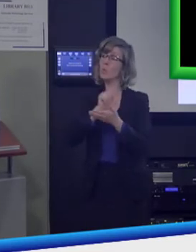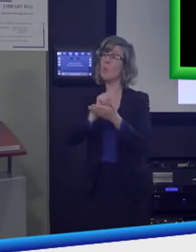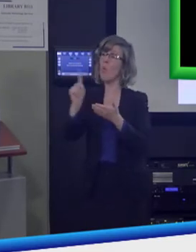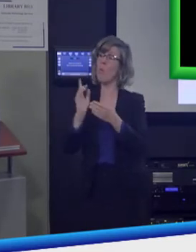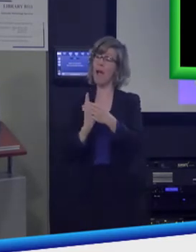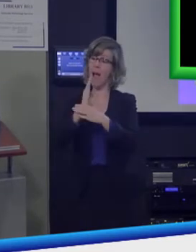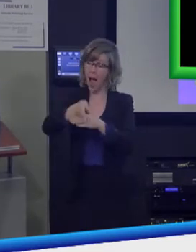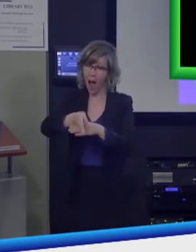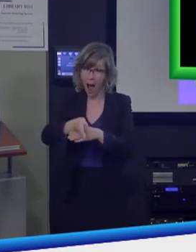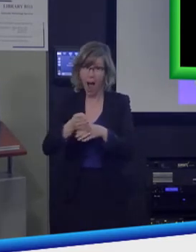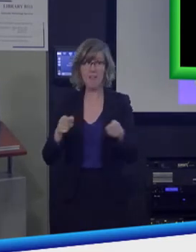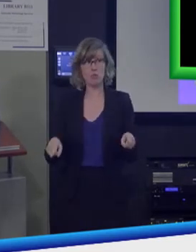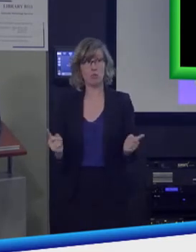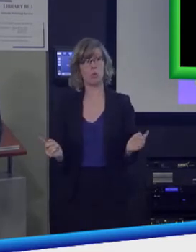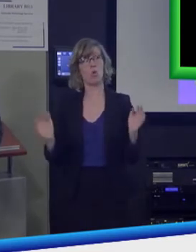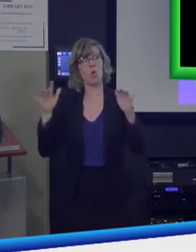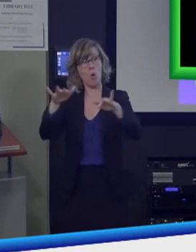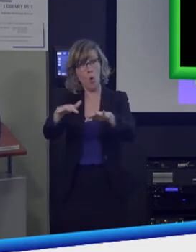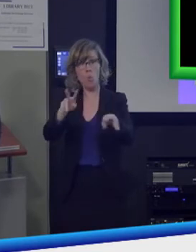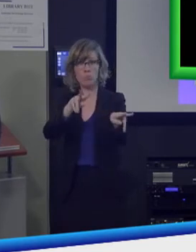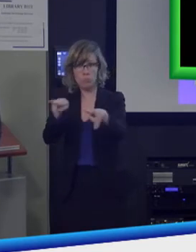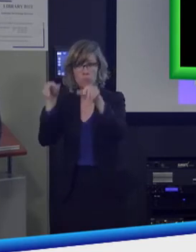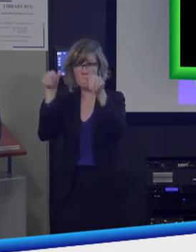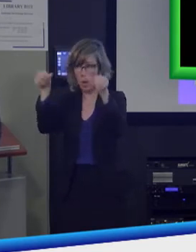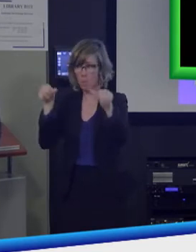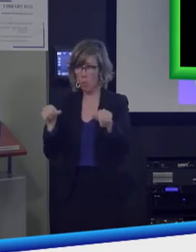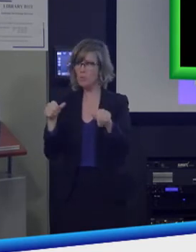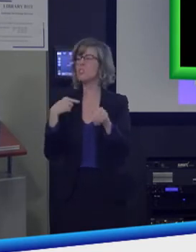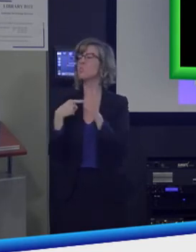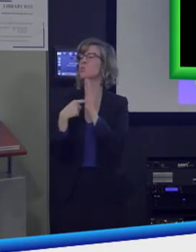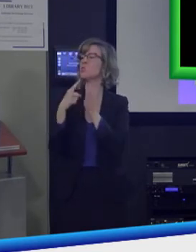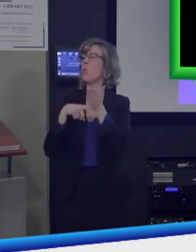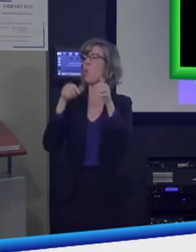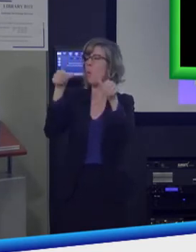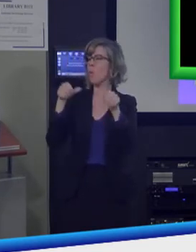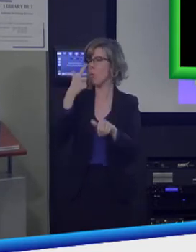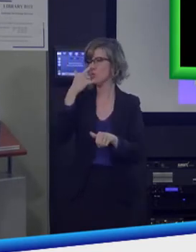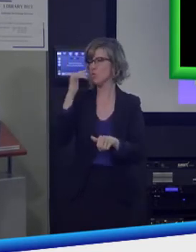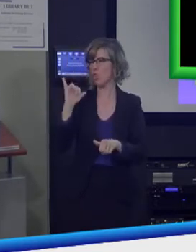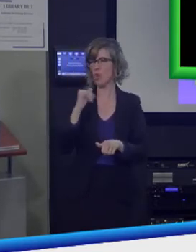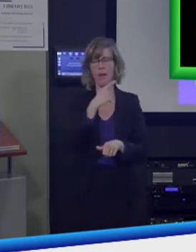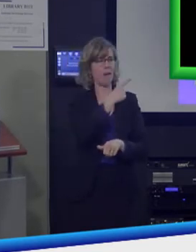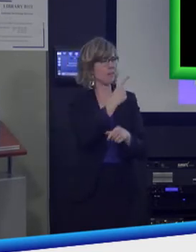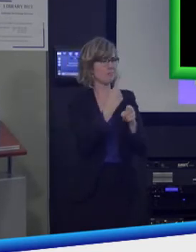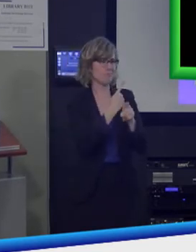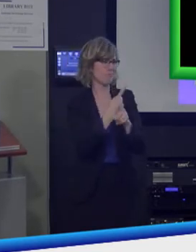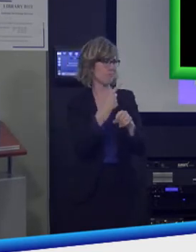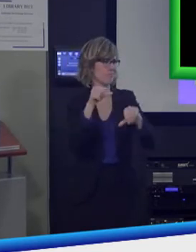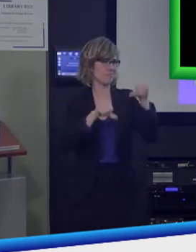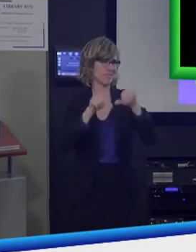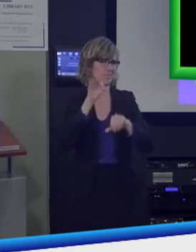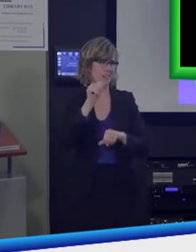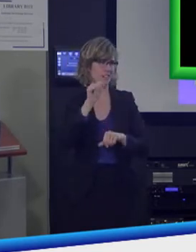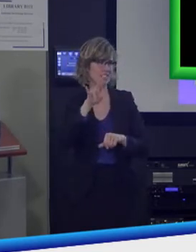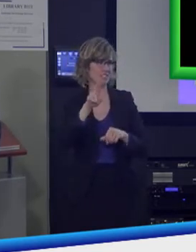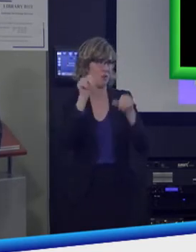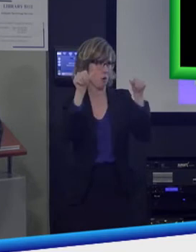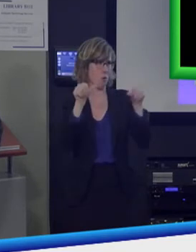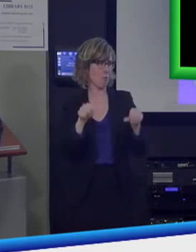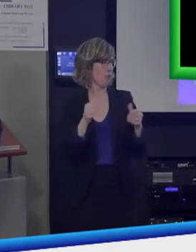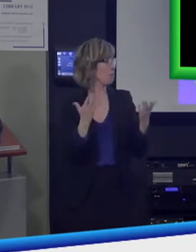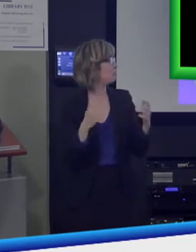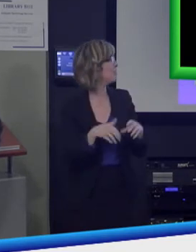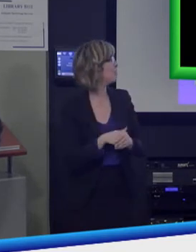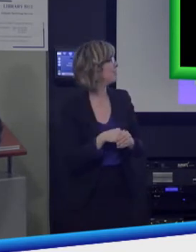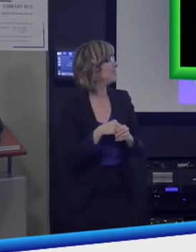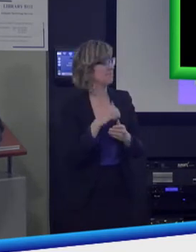science fair posters? Here's what the posters look like. Here's a typical science fair poster. If any of you have